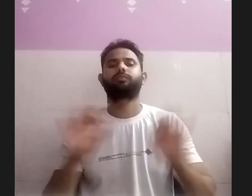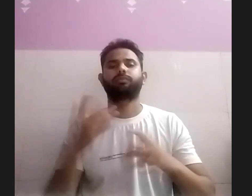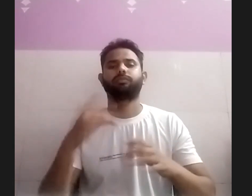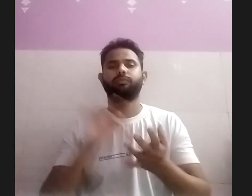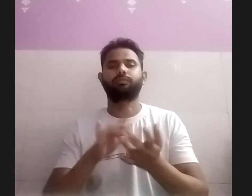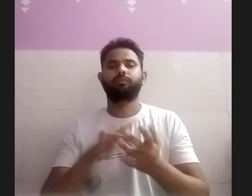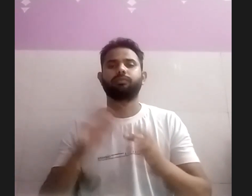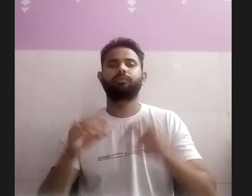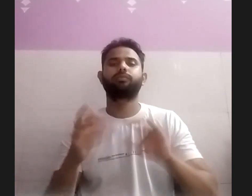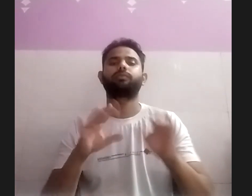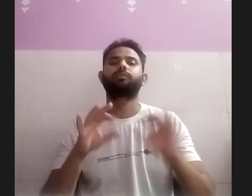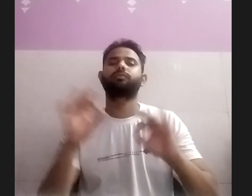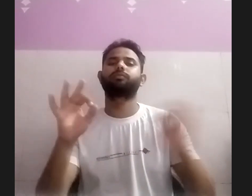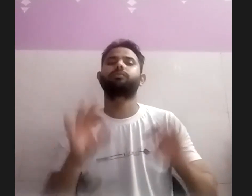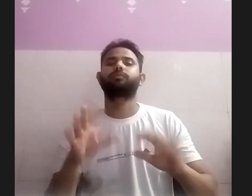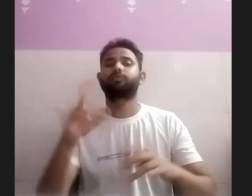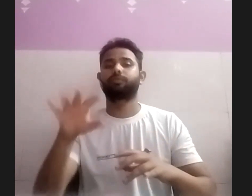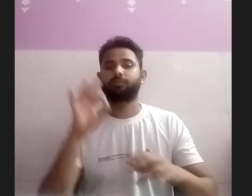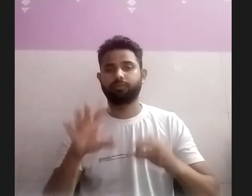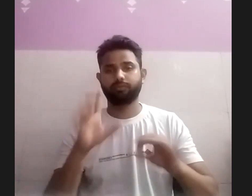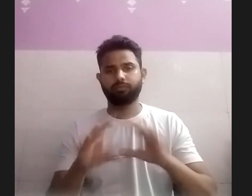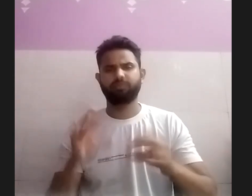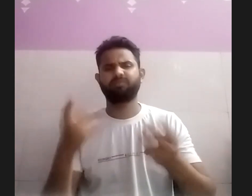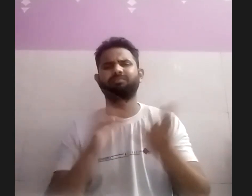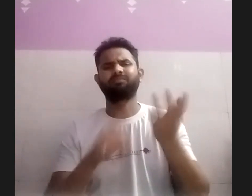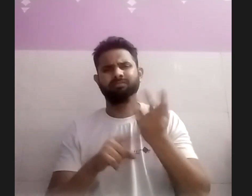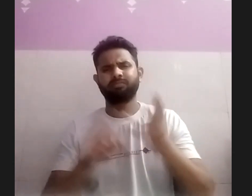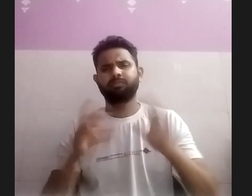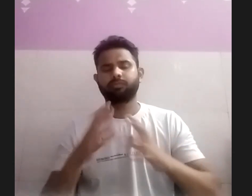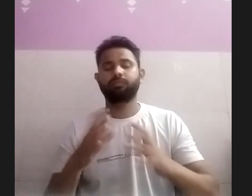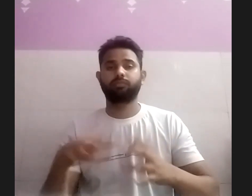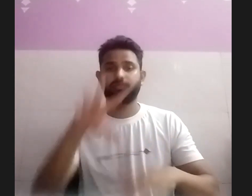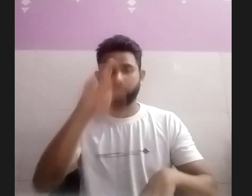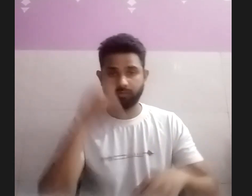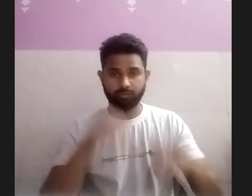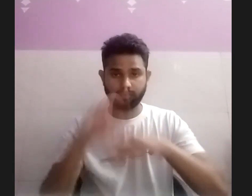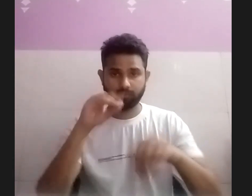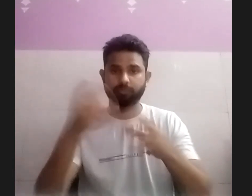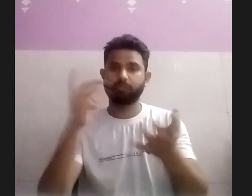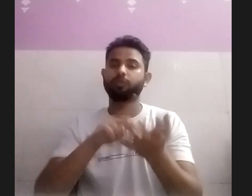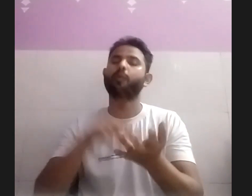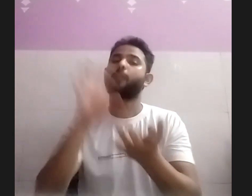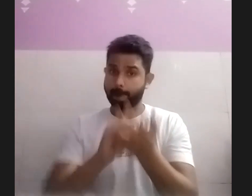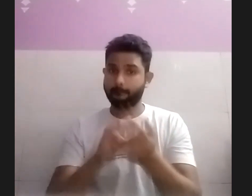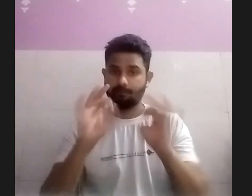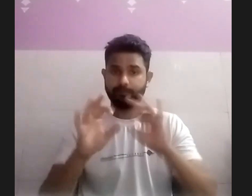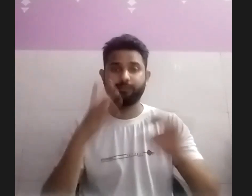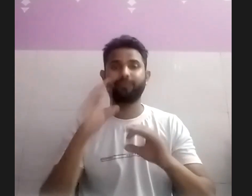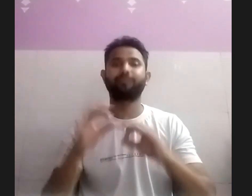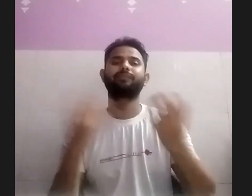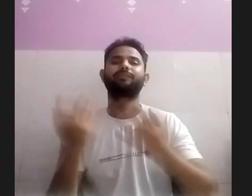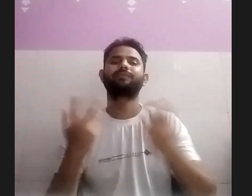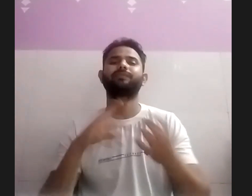and if you just click on yes, then it will capture the location. Otherwise, you have to enter